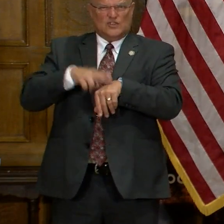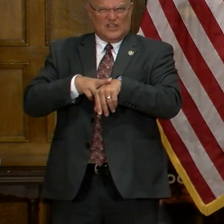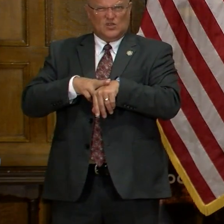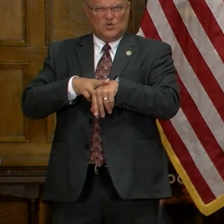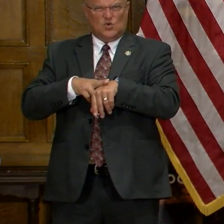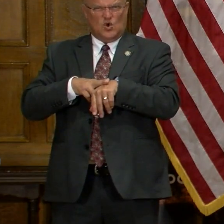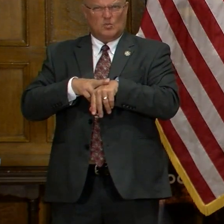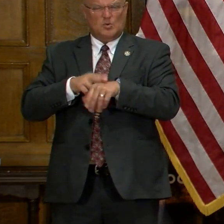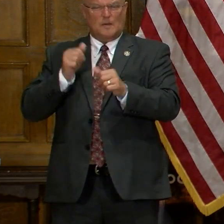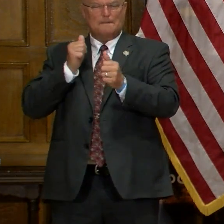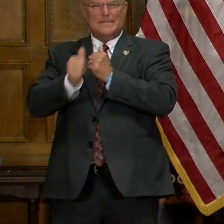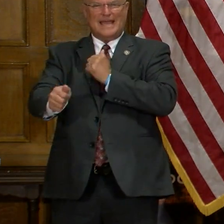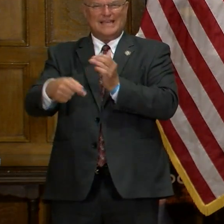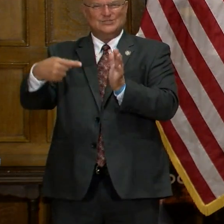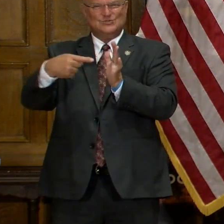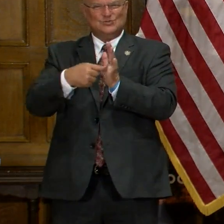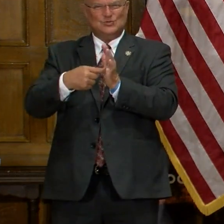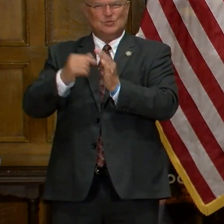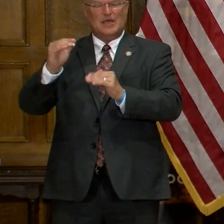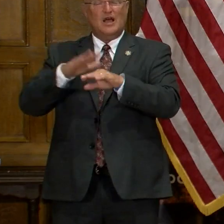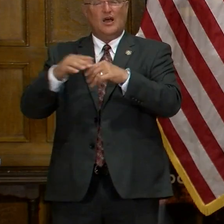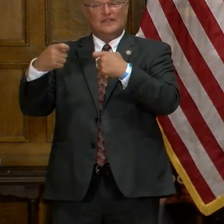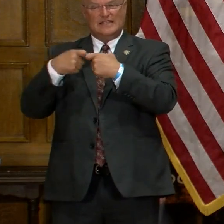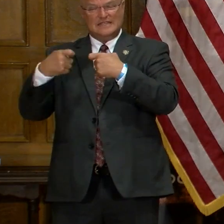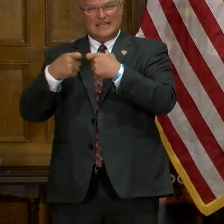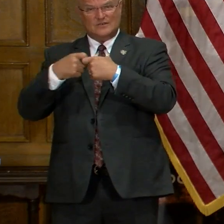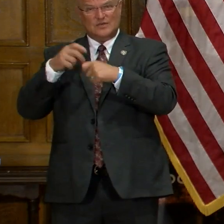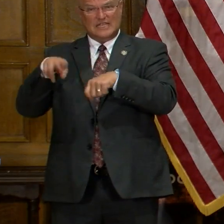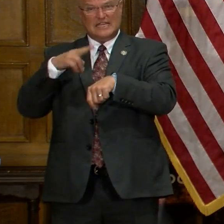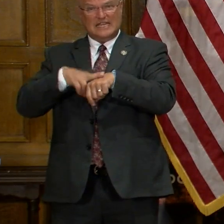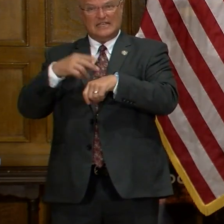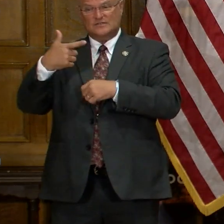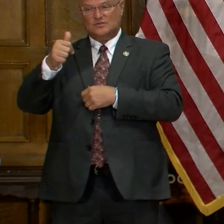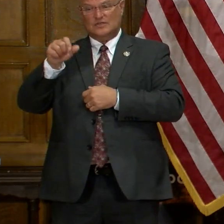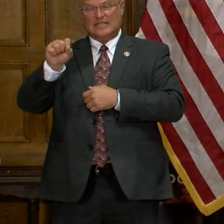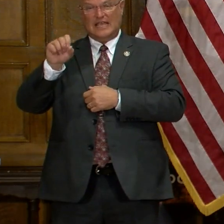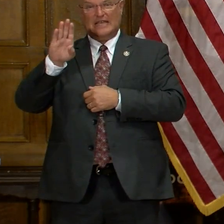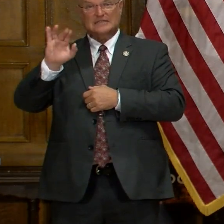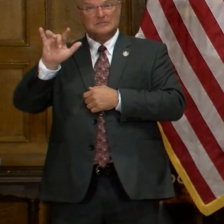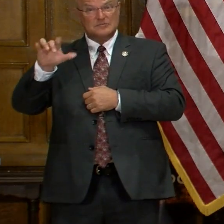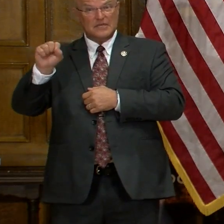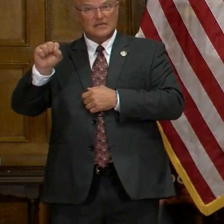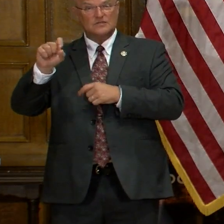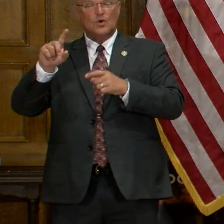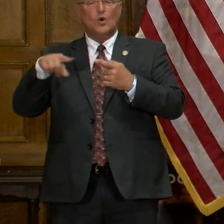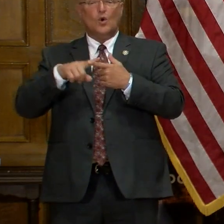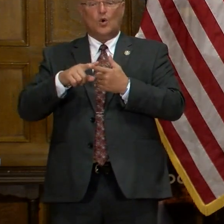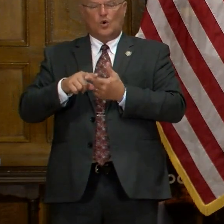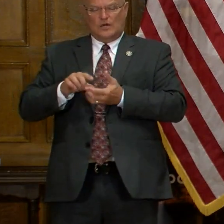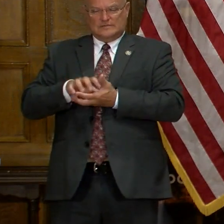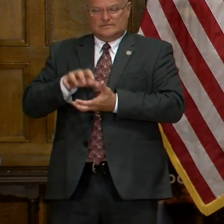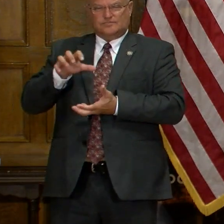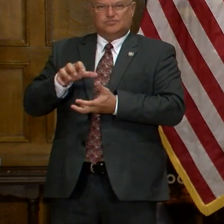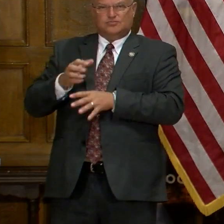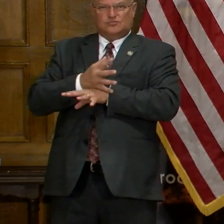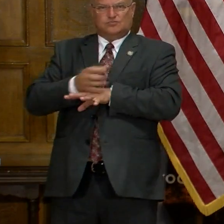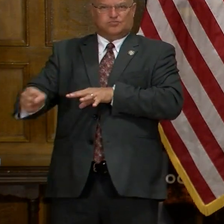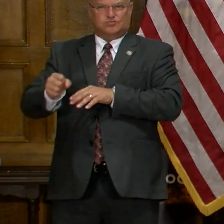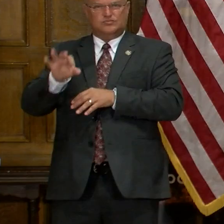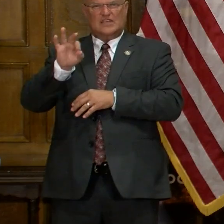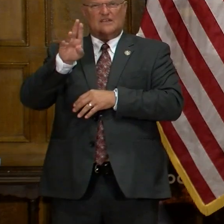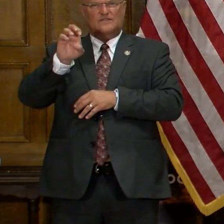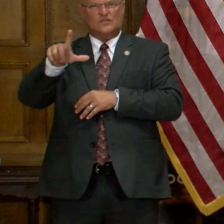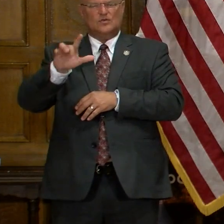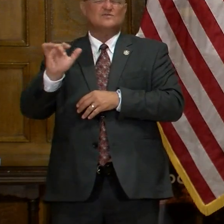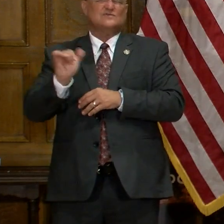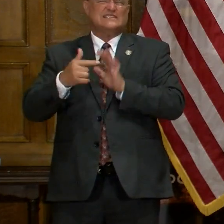normal past due balances on their electric and natural gas bills, or who have depleted their supply of winter fuels, such